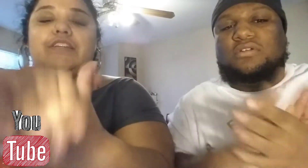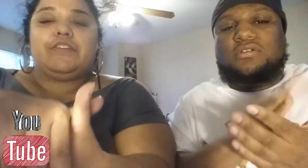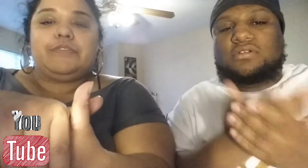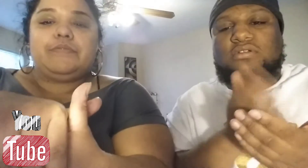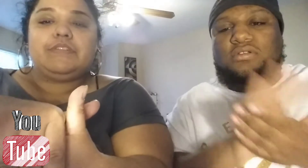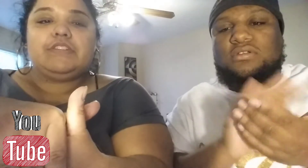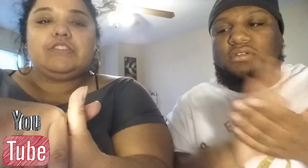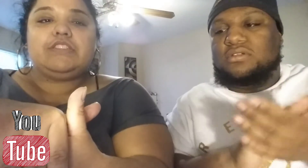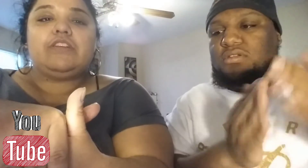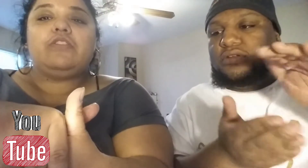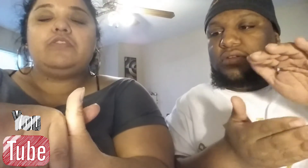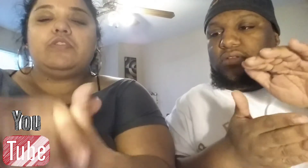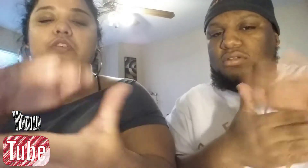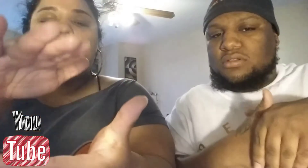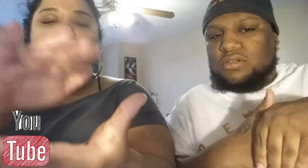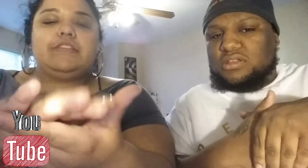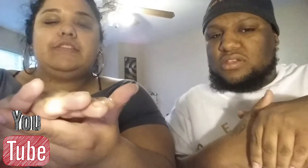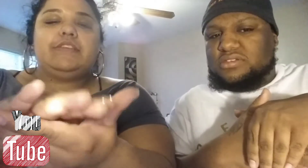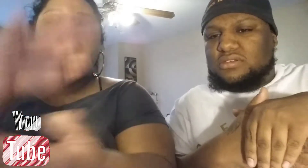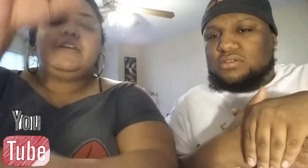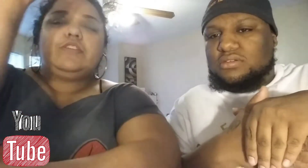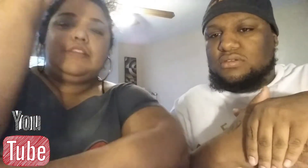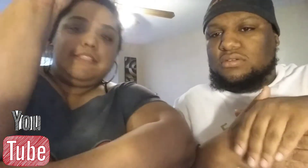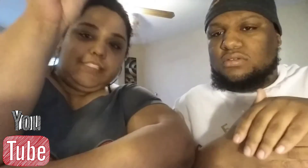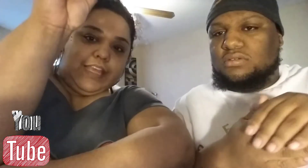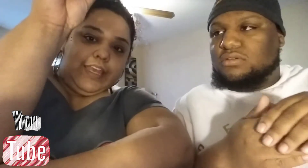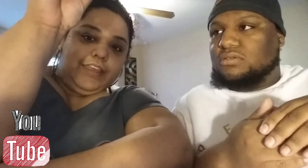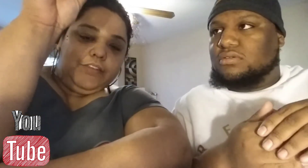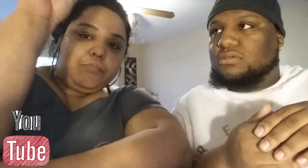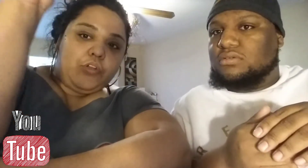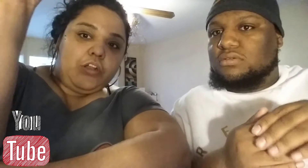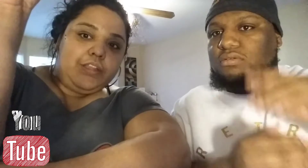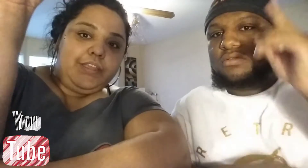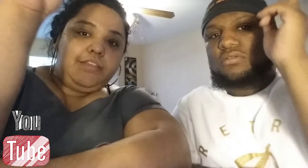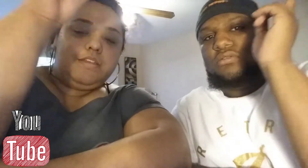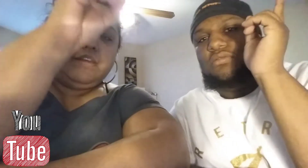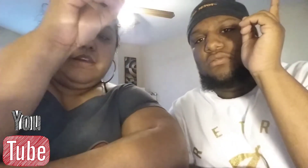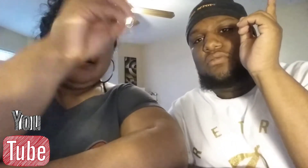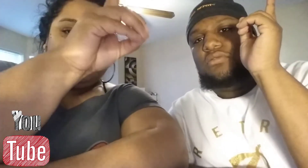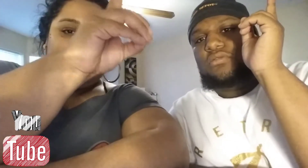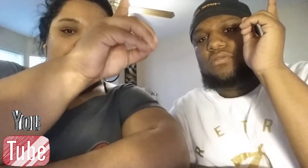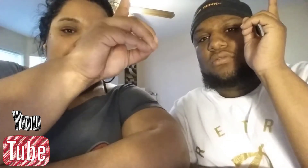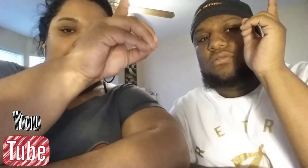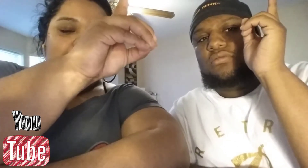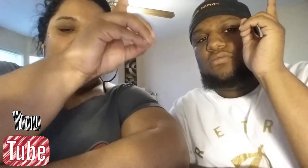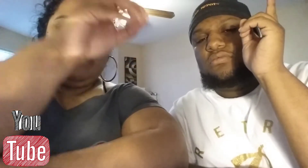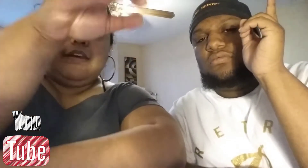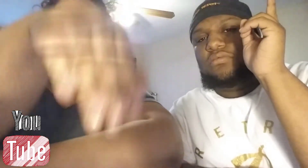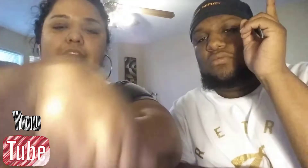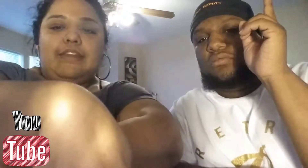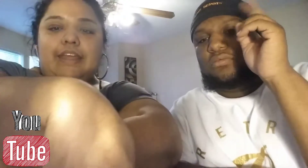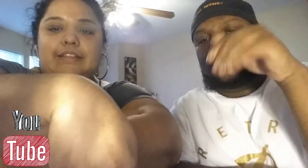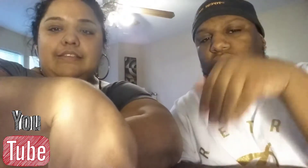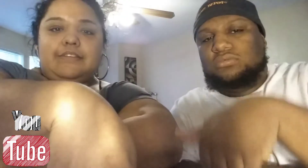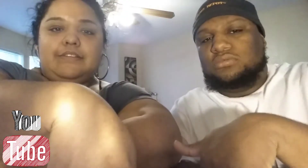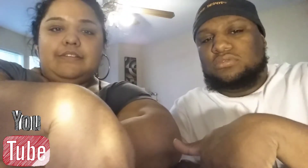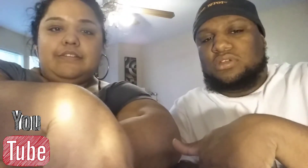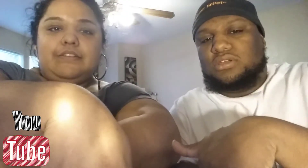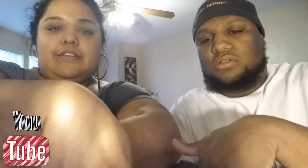dinner. Dinner. So, this like is. This? So, this is day, early, day, mm-hmm. and then night. Night.